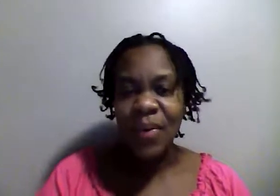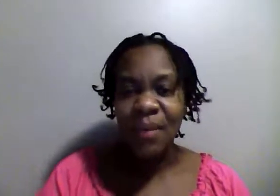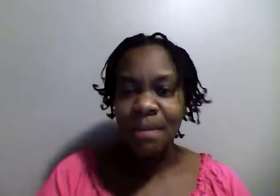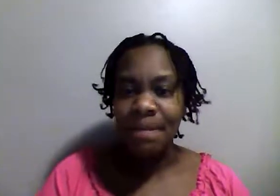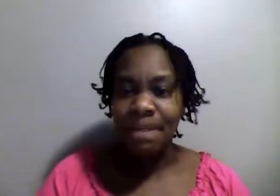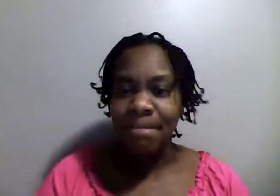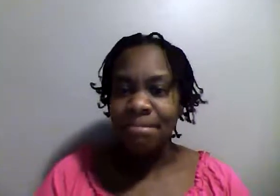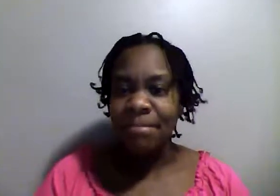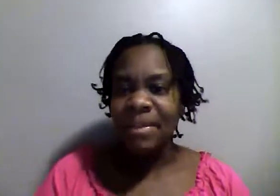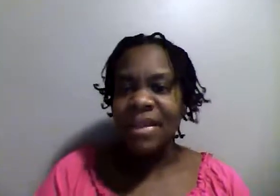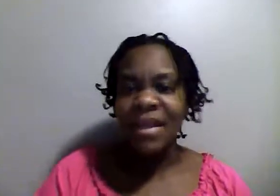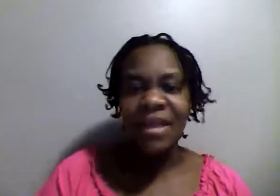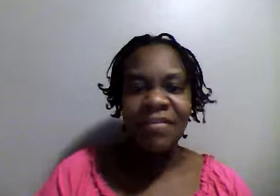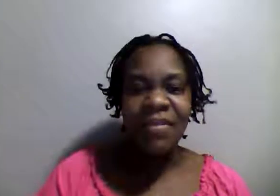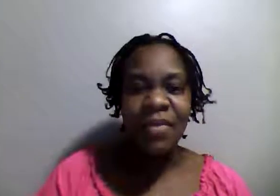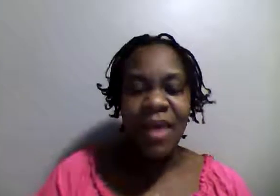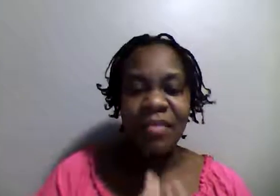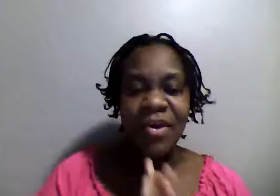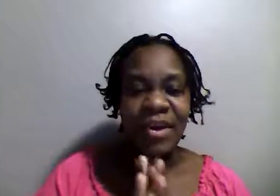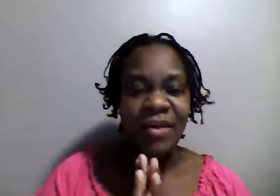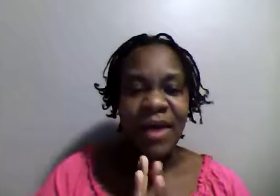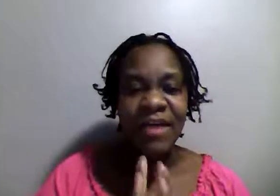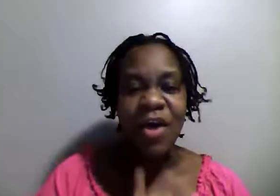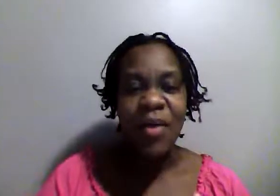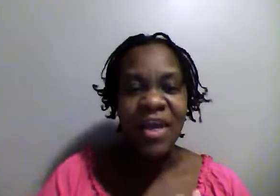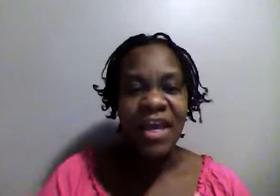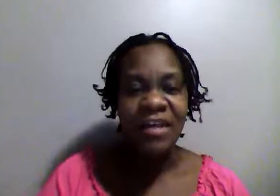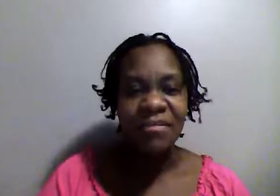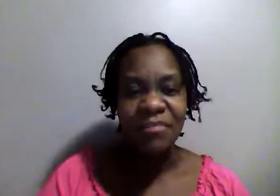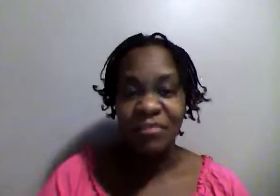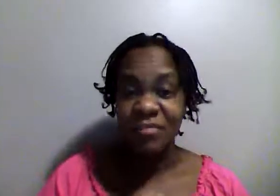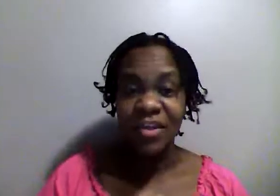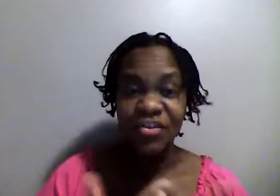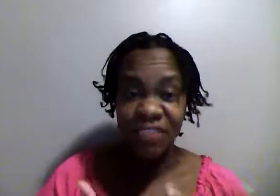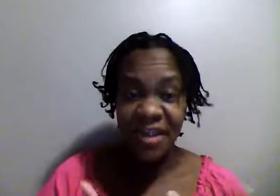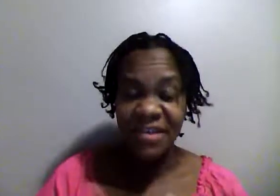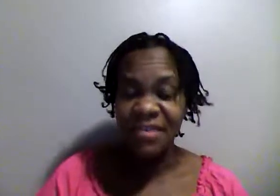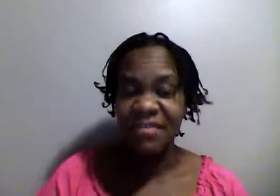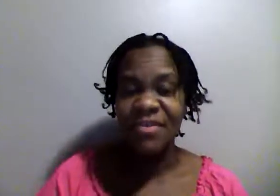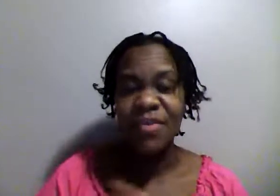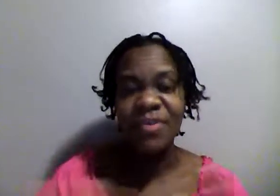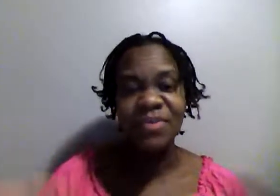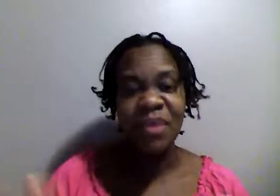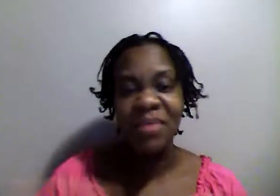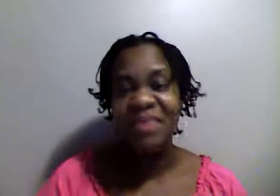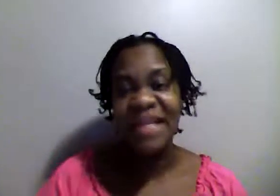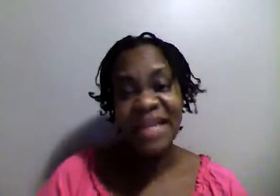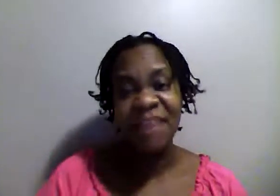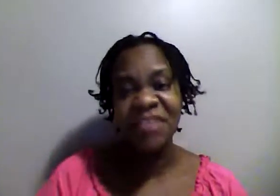So and we're going to look at how we can treat those problems that can be